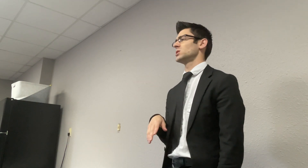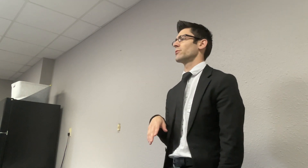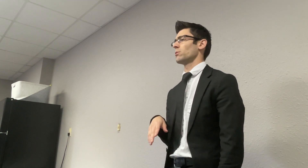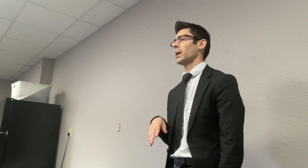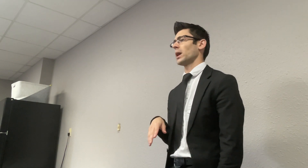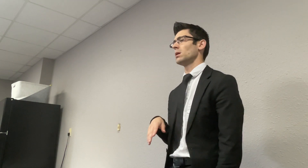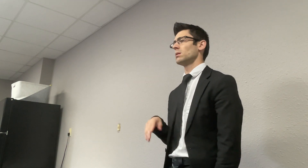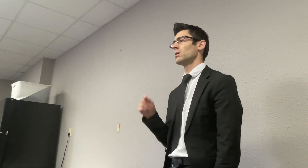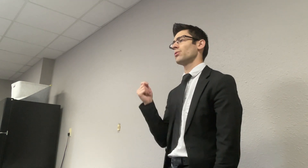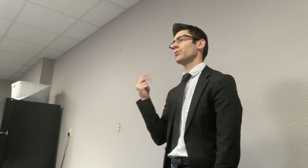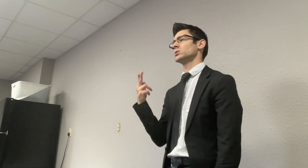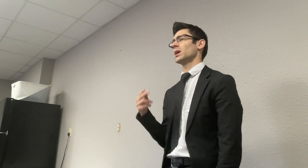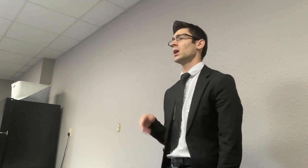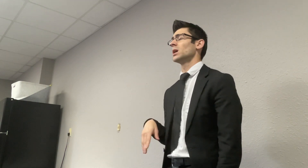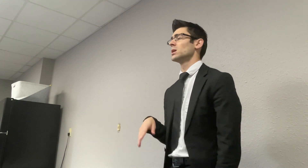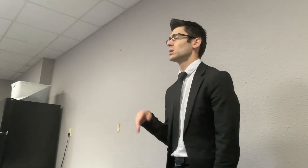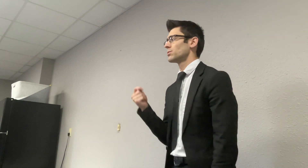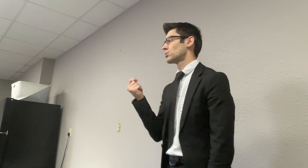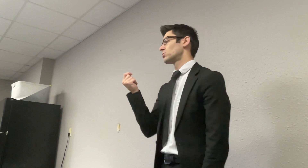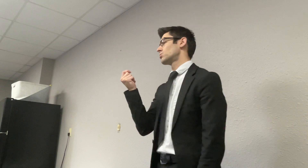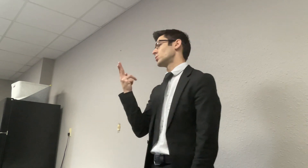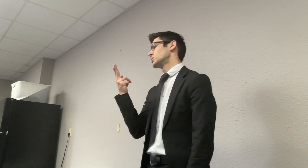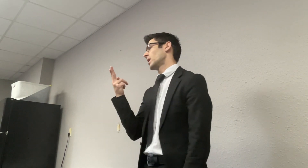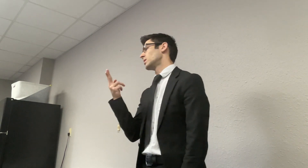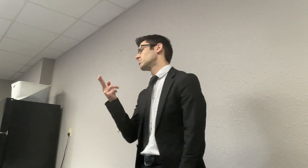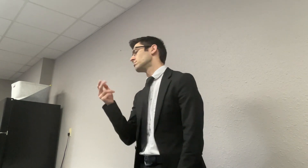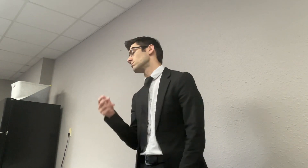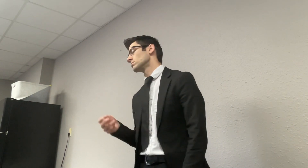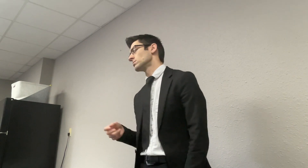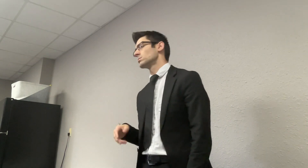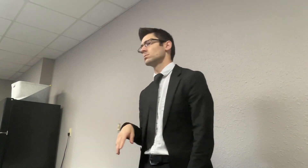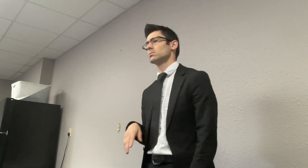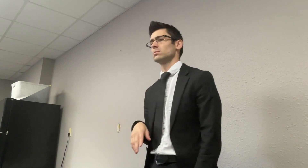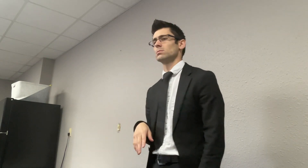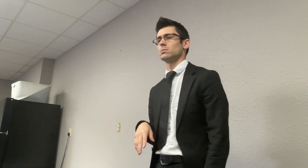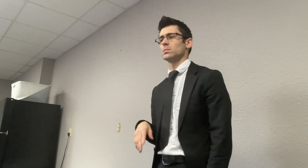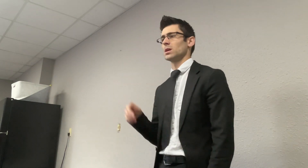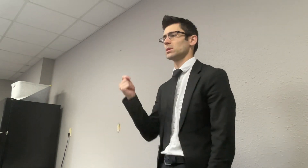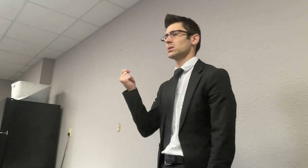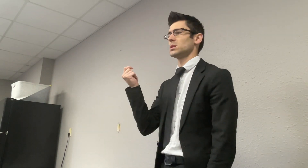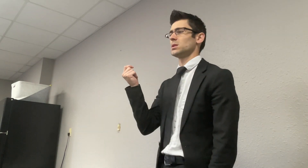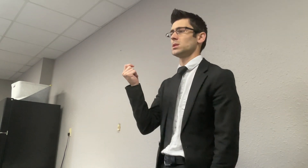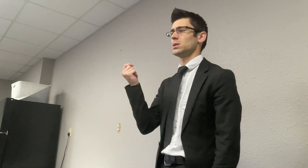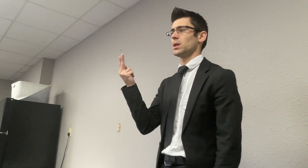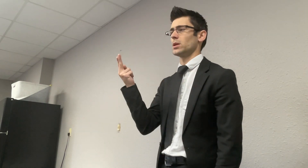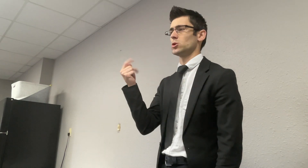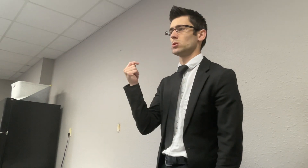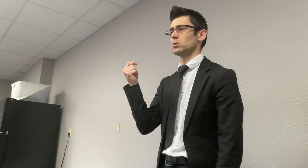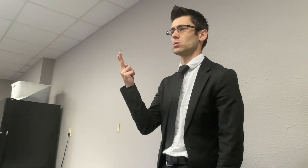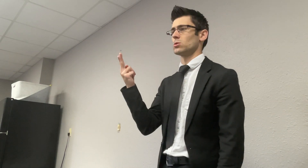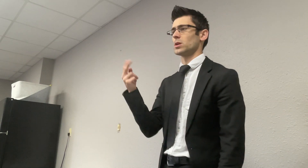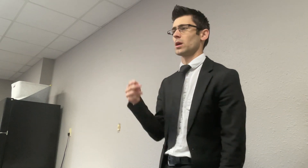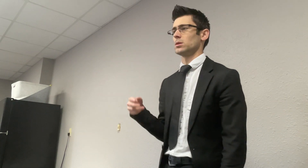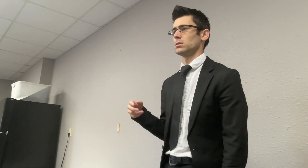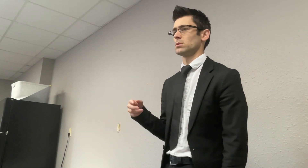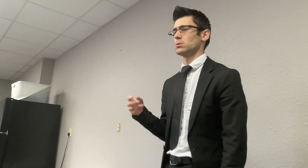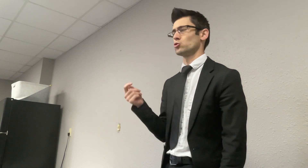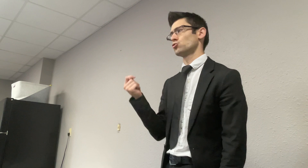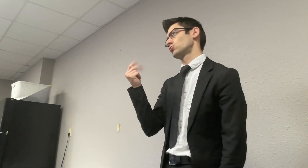for me. Yeah, that'd be Thursday, quicker. Thursday, It's more self-explanatory. yeah. TH, Thursday,